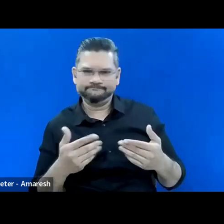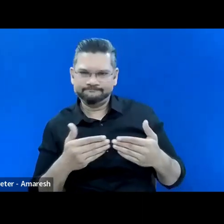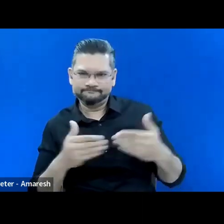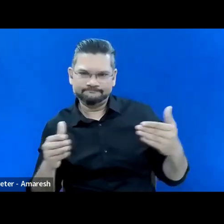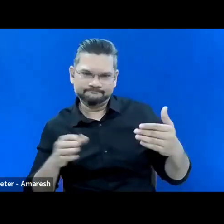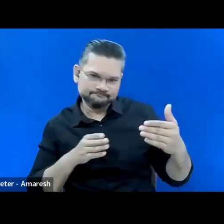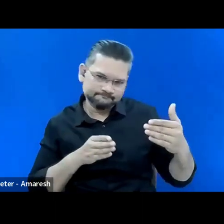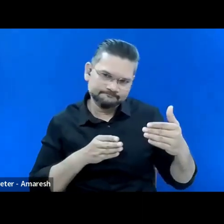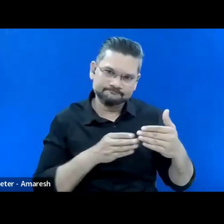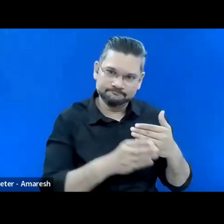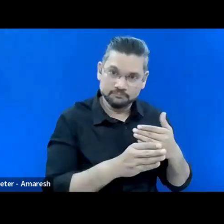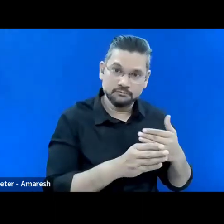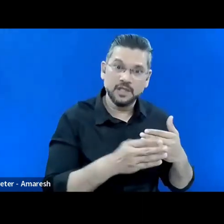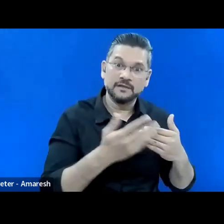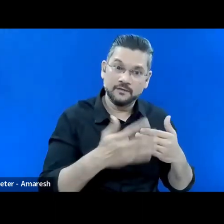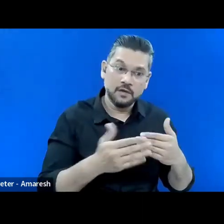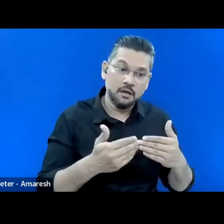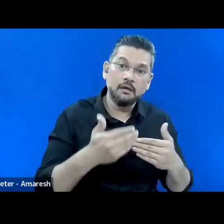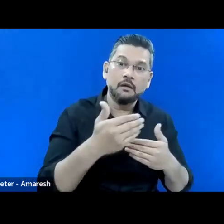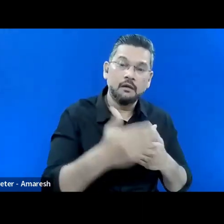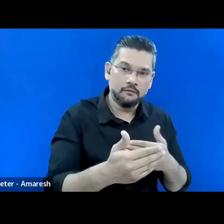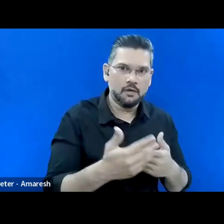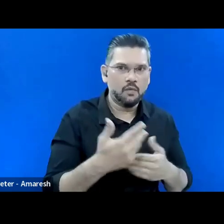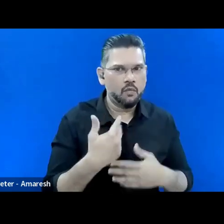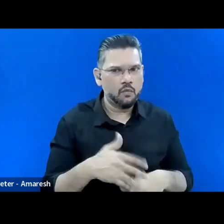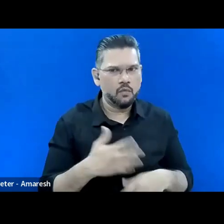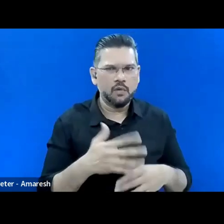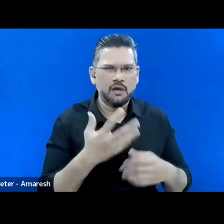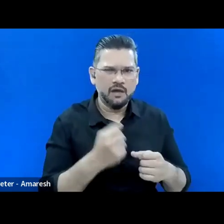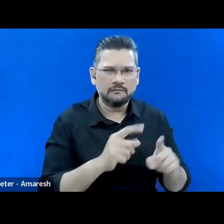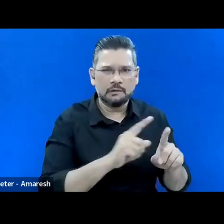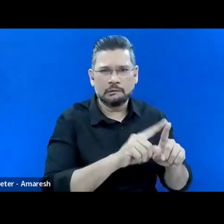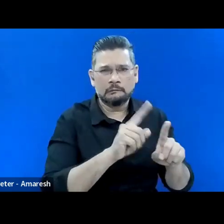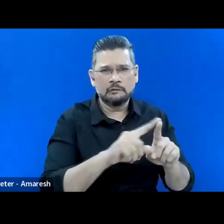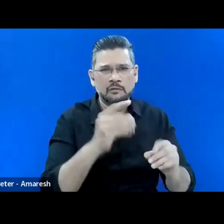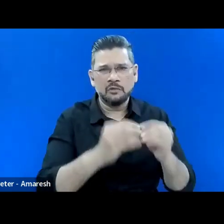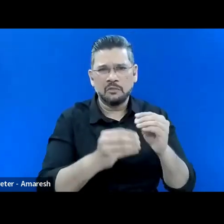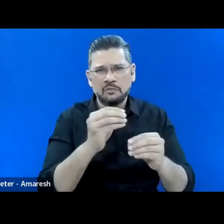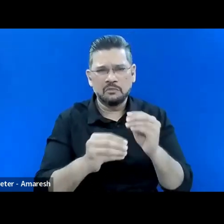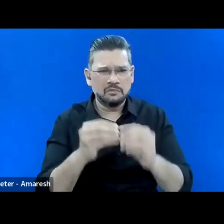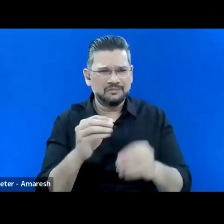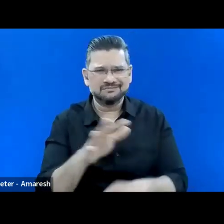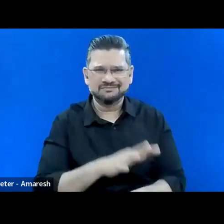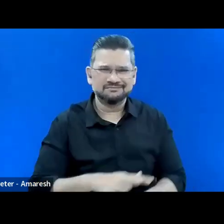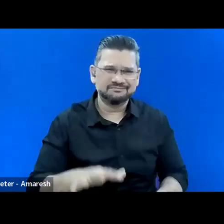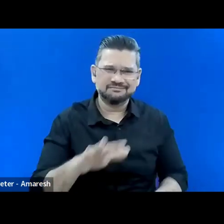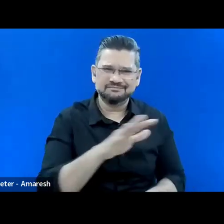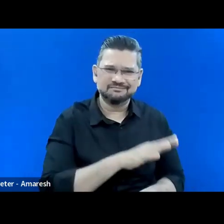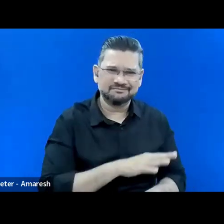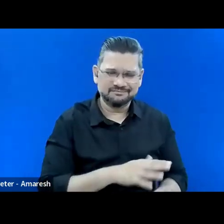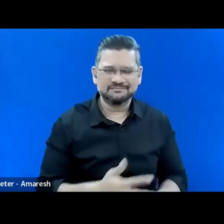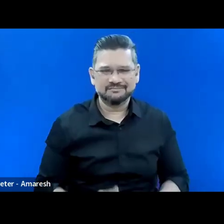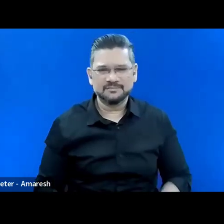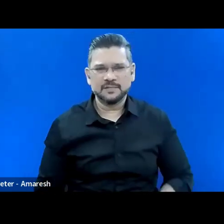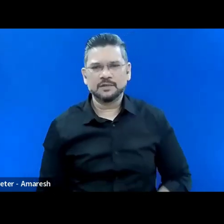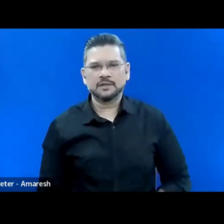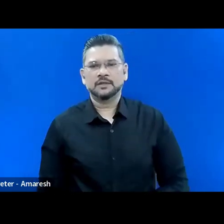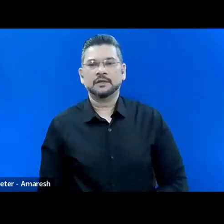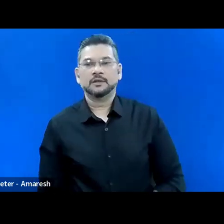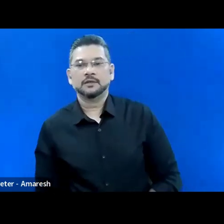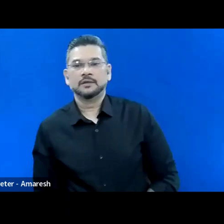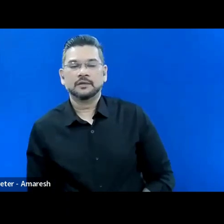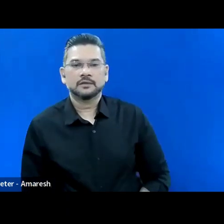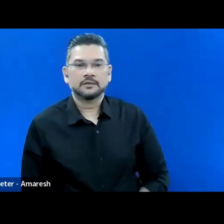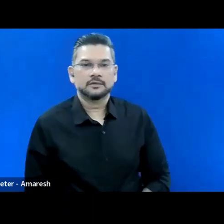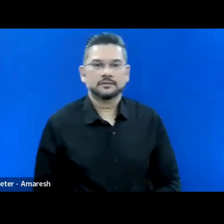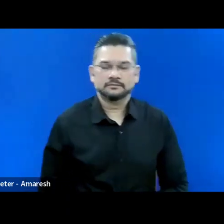through the door, they still have to deal with the systems that are anti-women and anti-women with psychosocial disabilities. We must